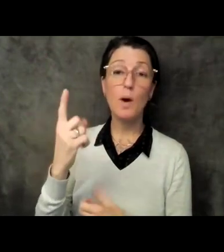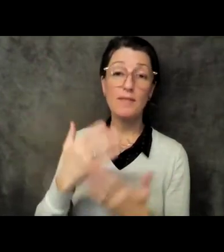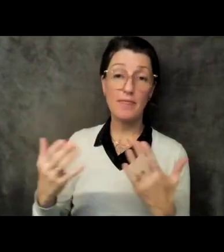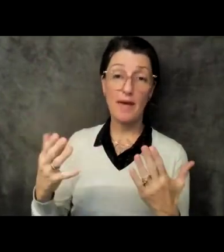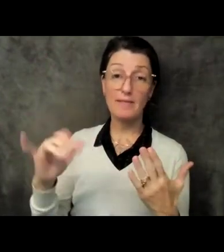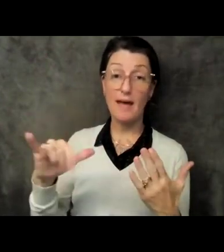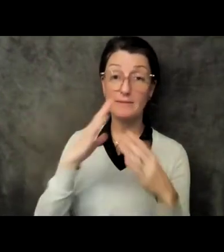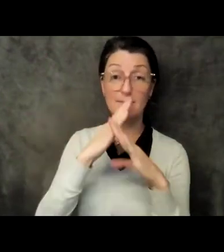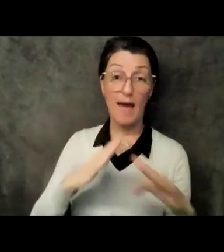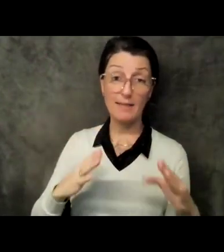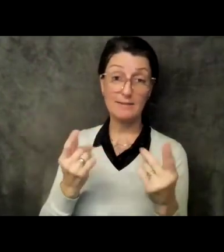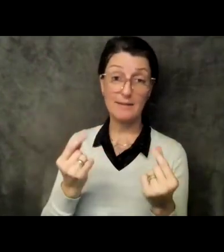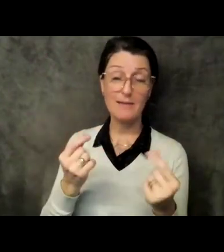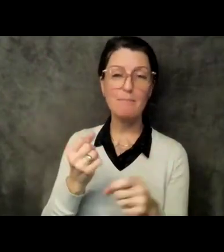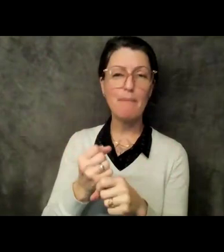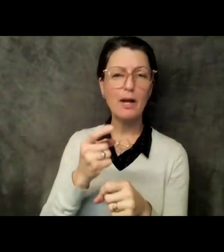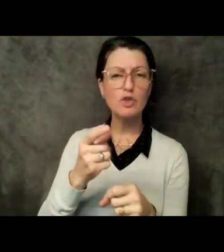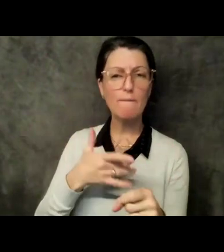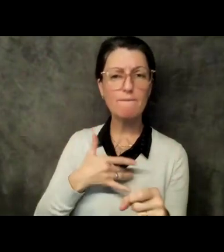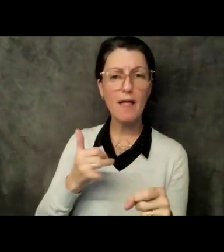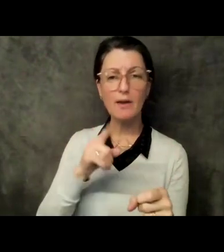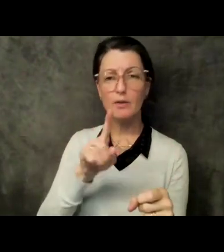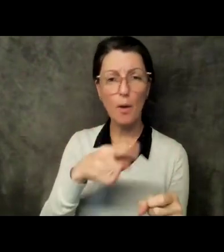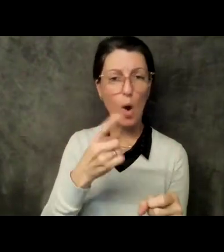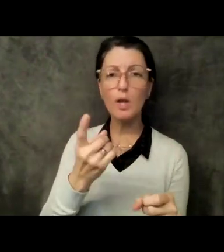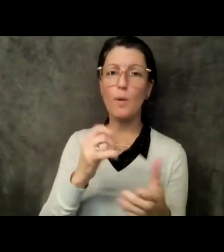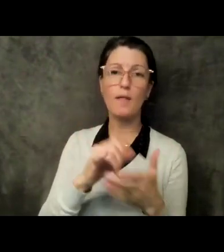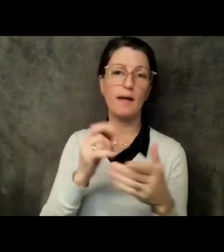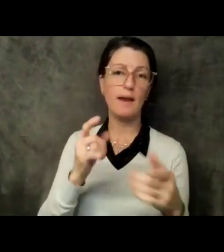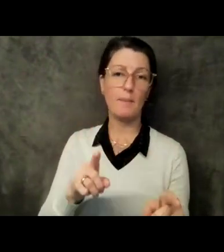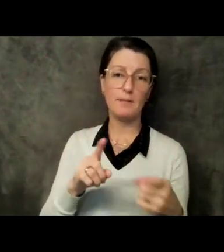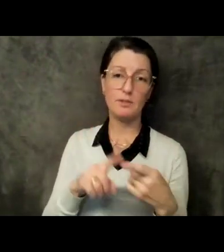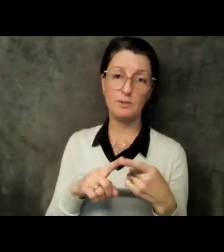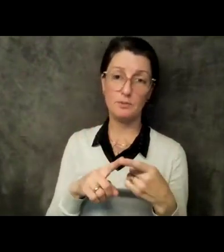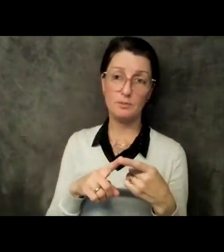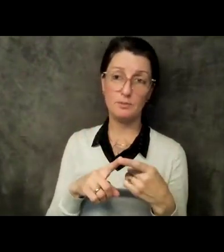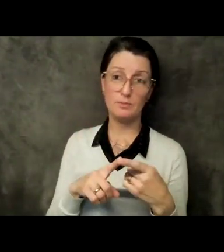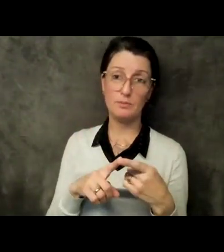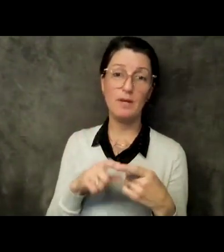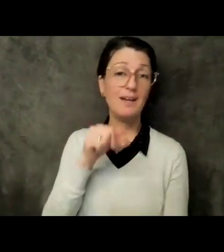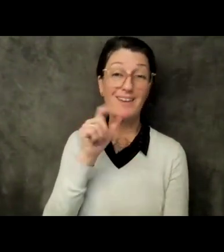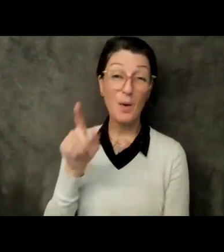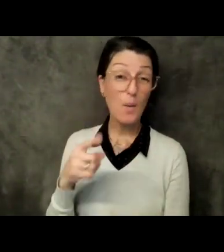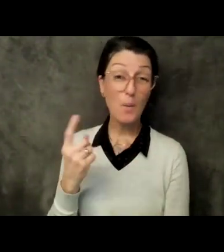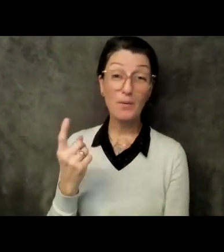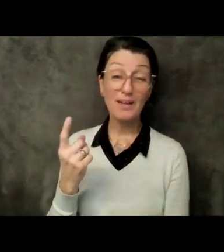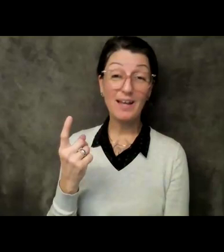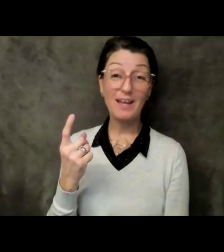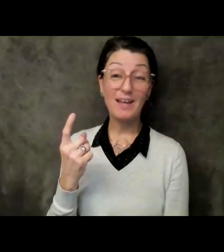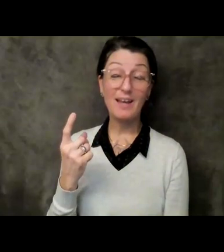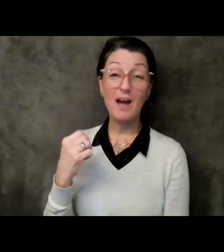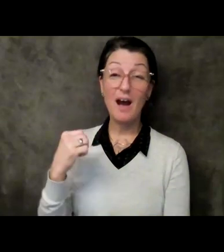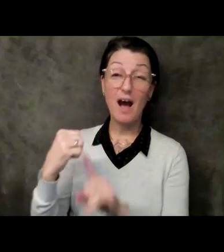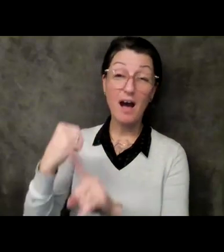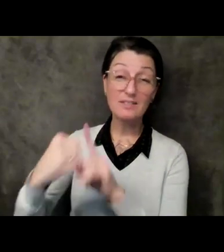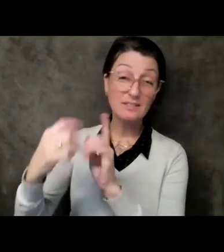makes you feel like you're the only one that happened to, right? And so there's not only the assault and the abuse, but